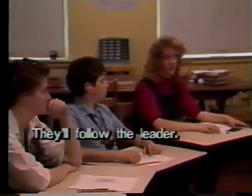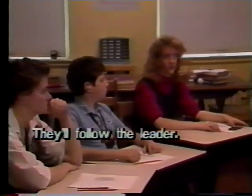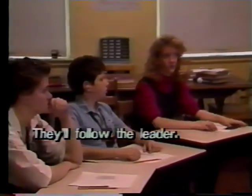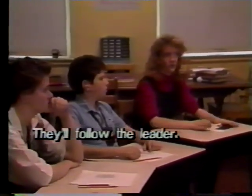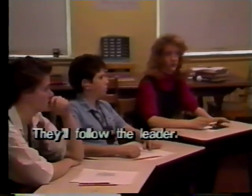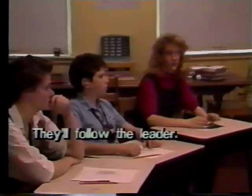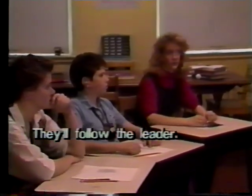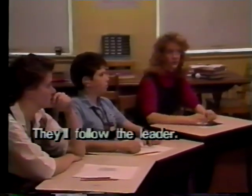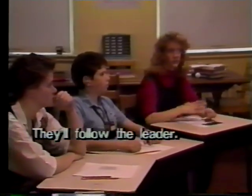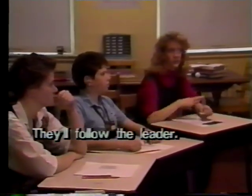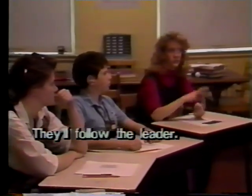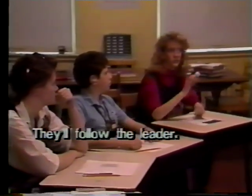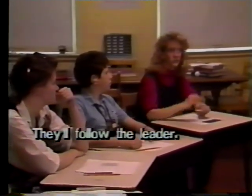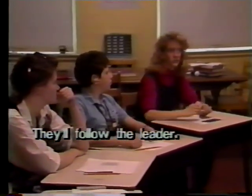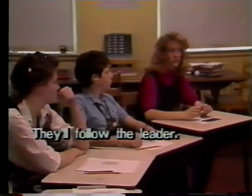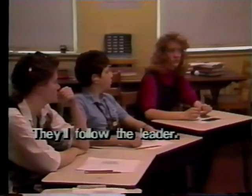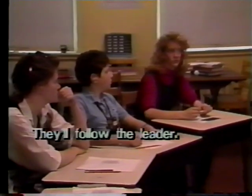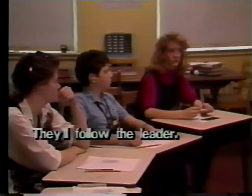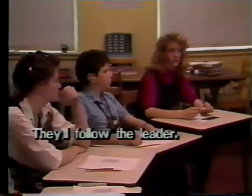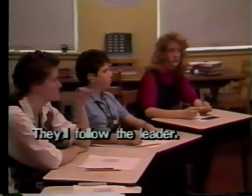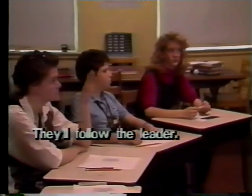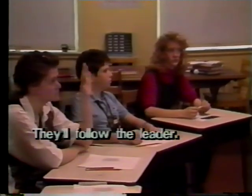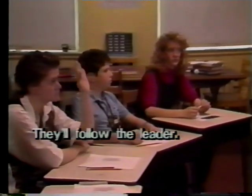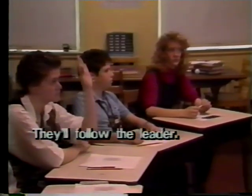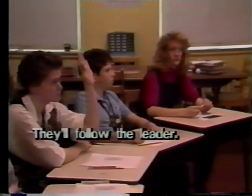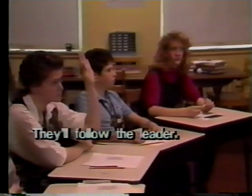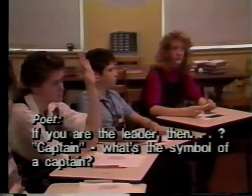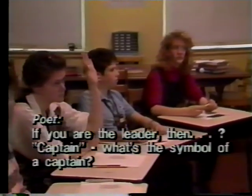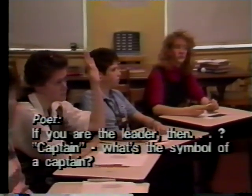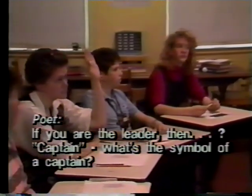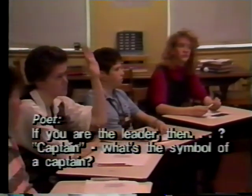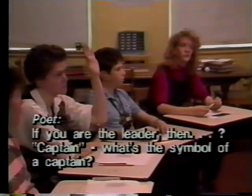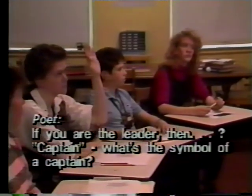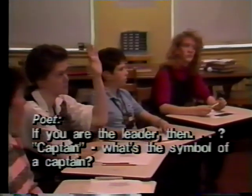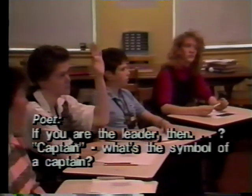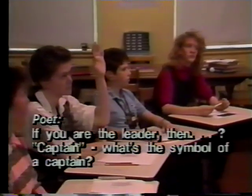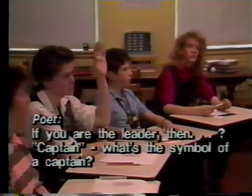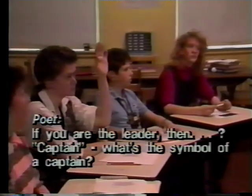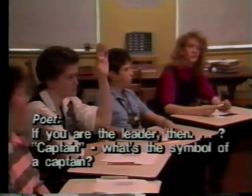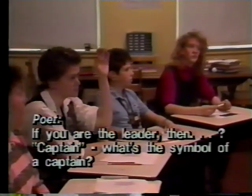You're a spirit. I mean, if you are a leader, then